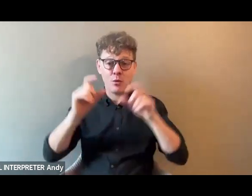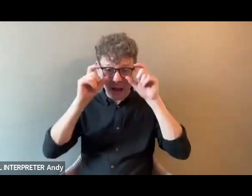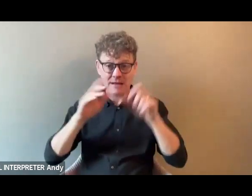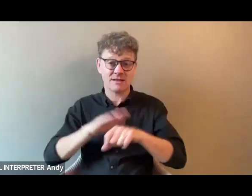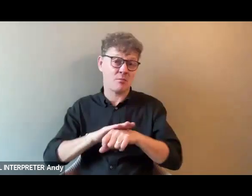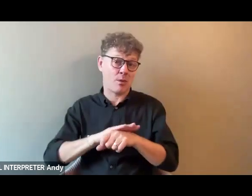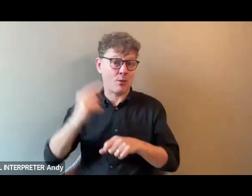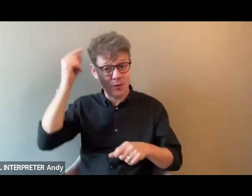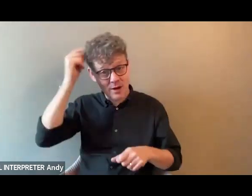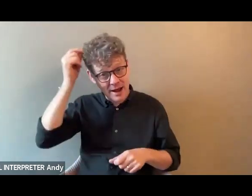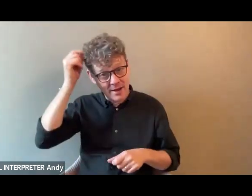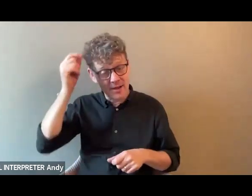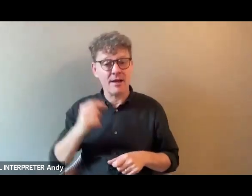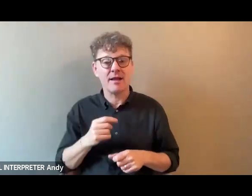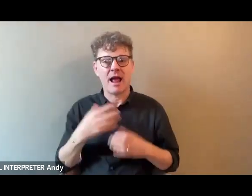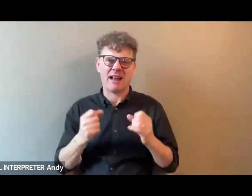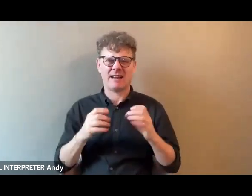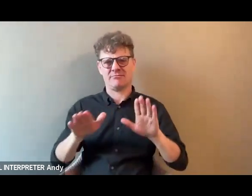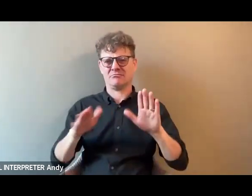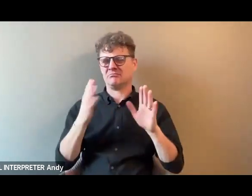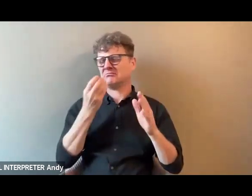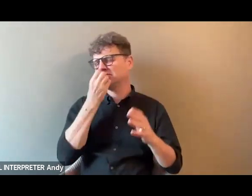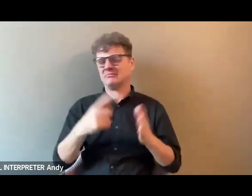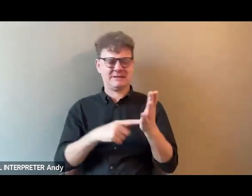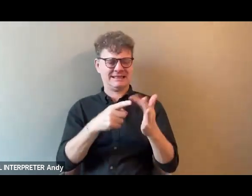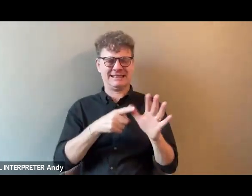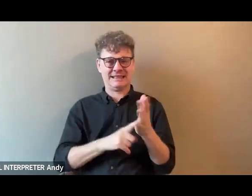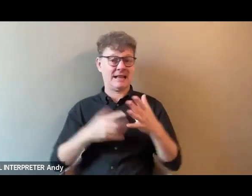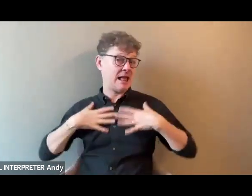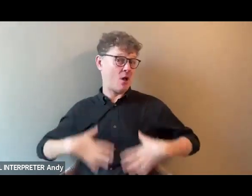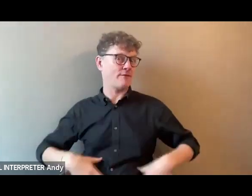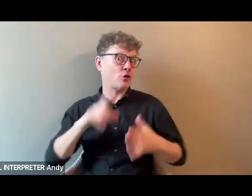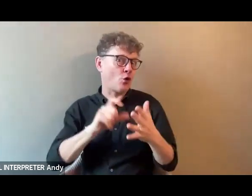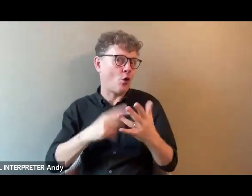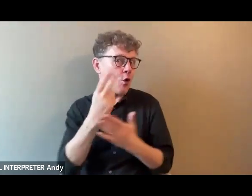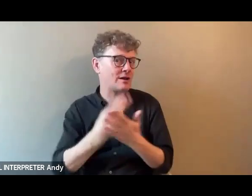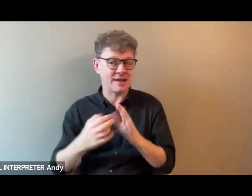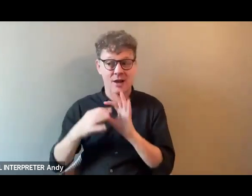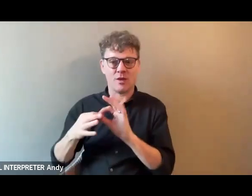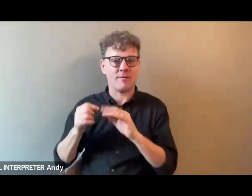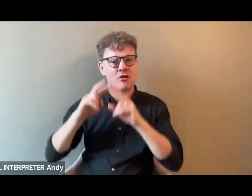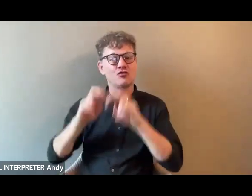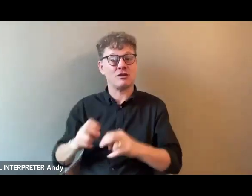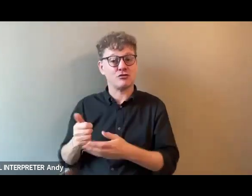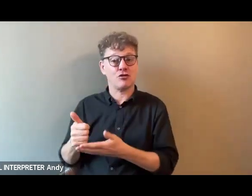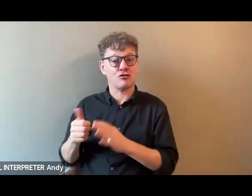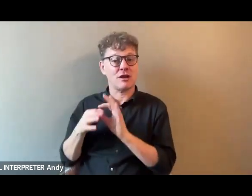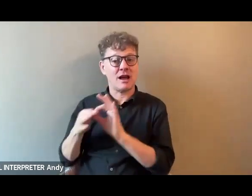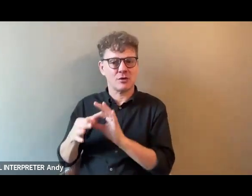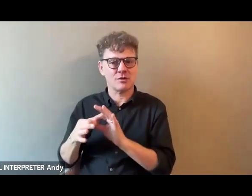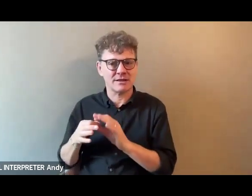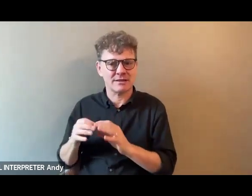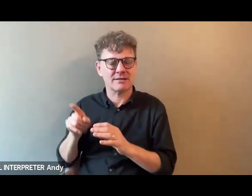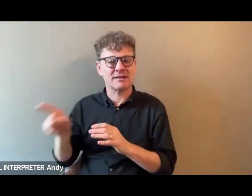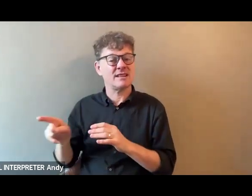and the most amazing teal outfit, which was co-designed for me with my research associate on this project, May